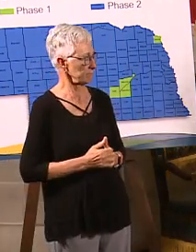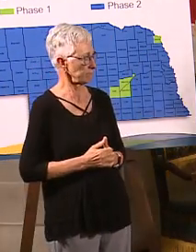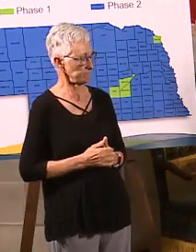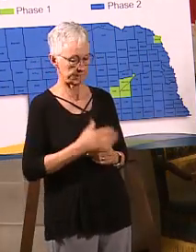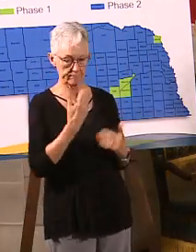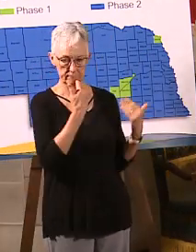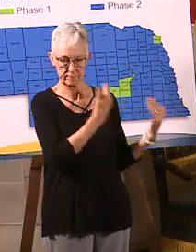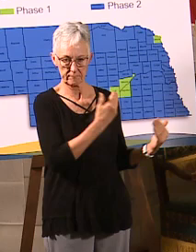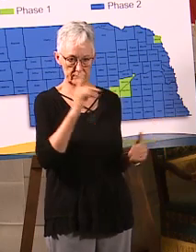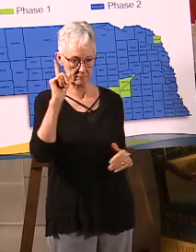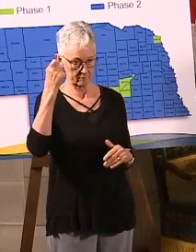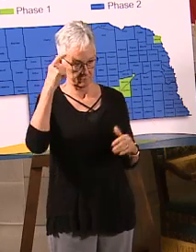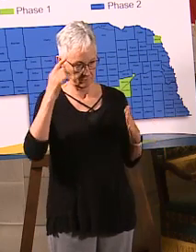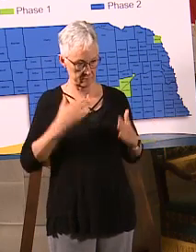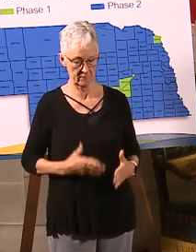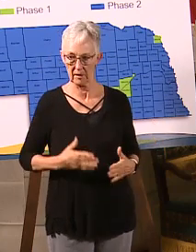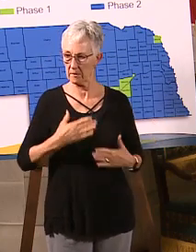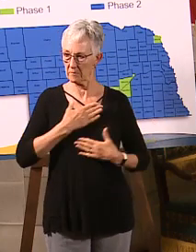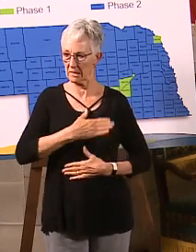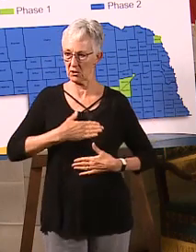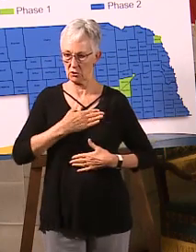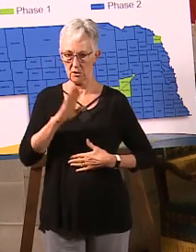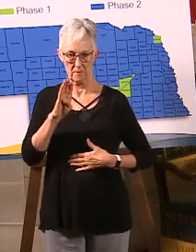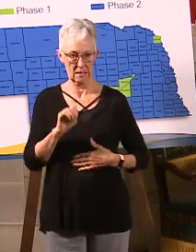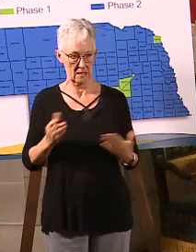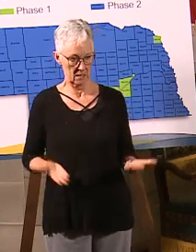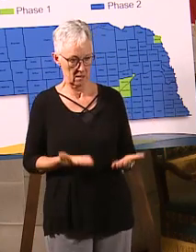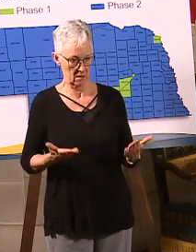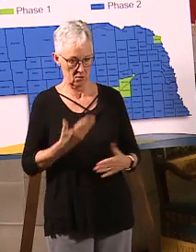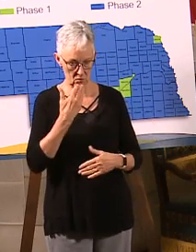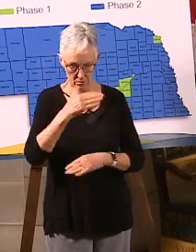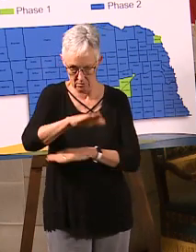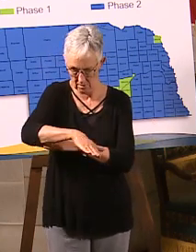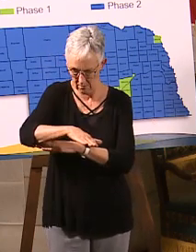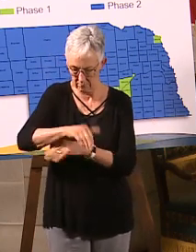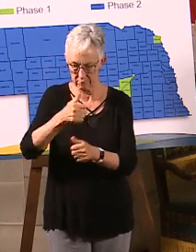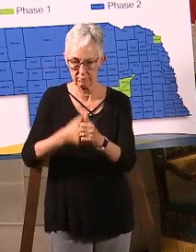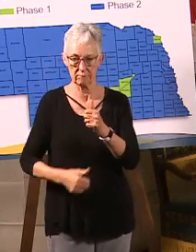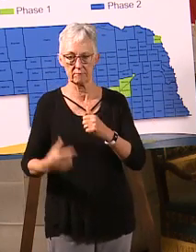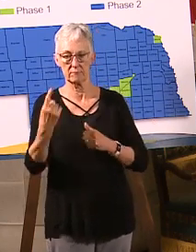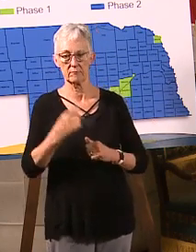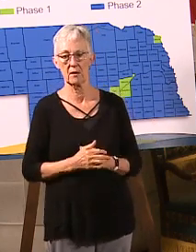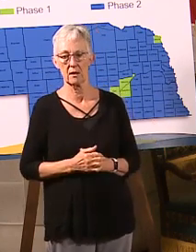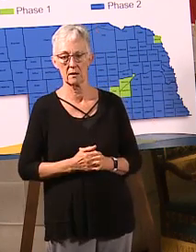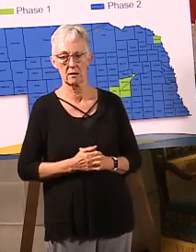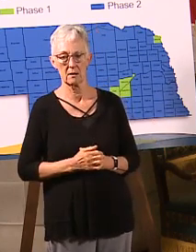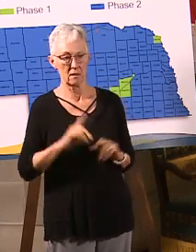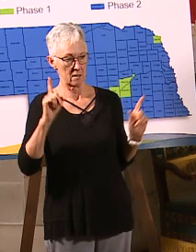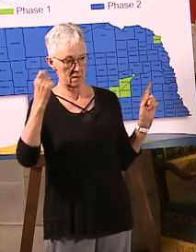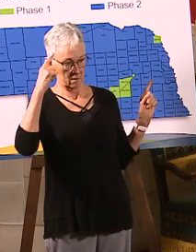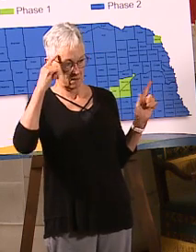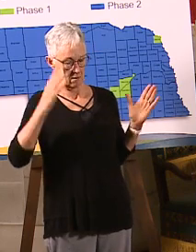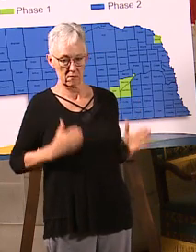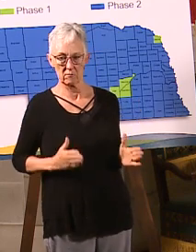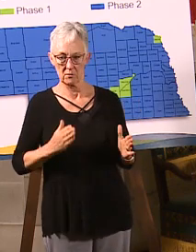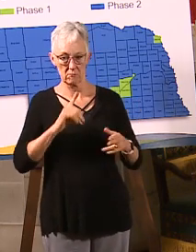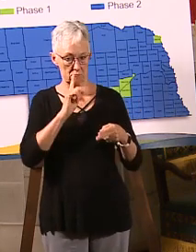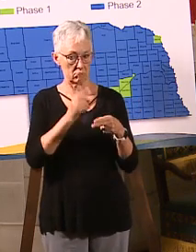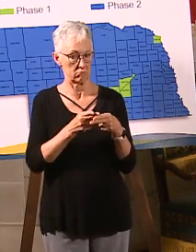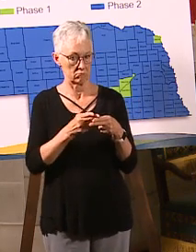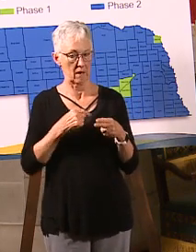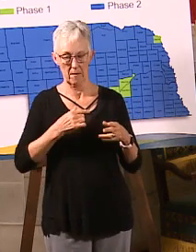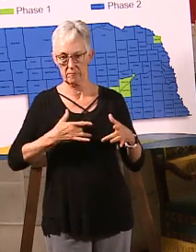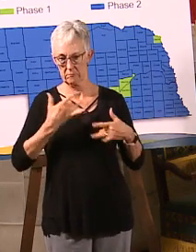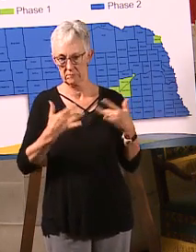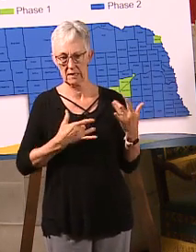Thank you, Governor. It's my pleasure to be here, and good afternoon to everyone. As the Governor mentioned, I'm excited to announce some